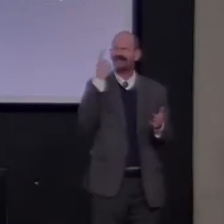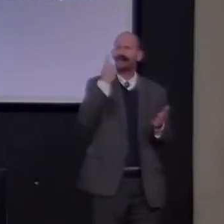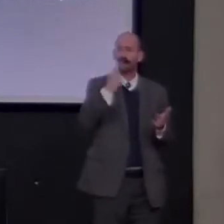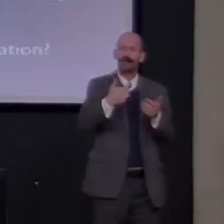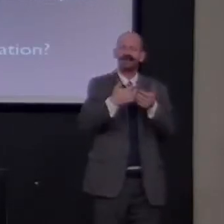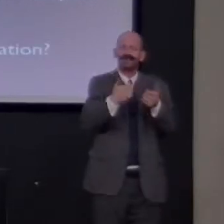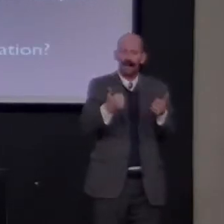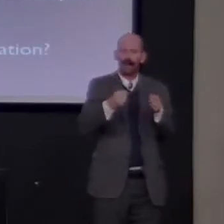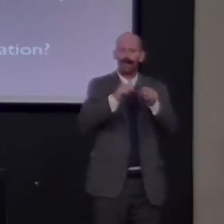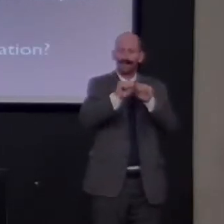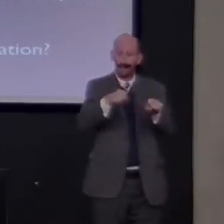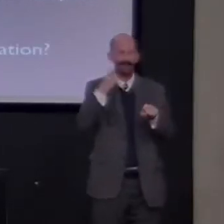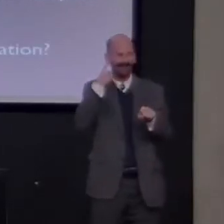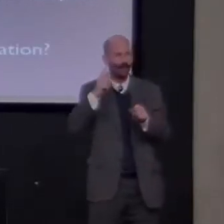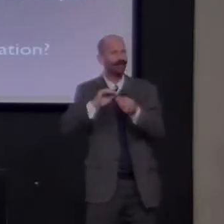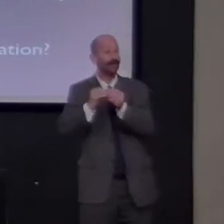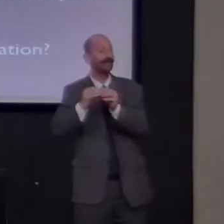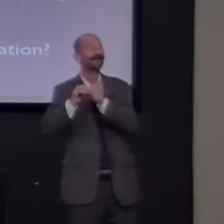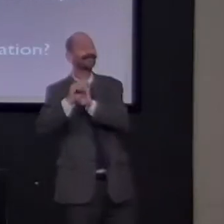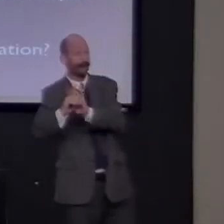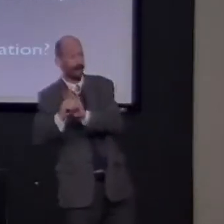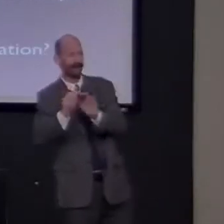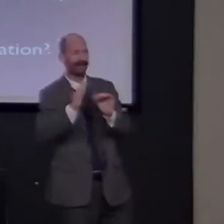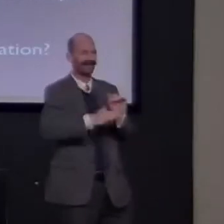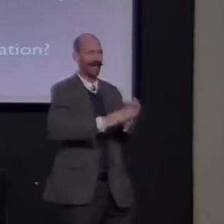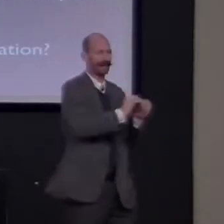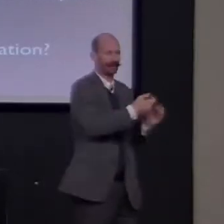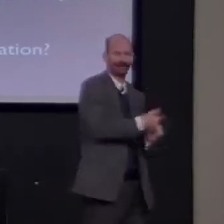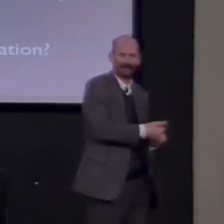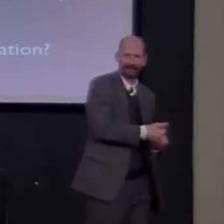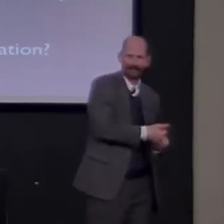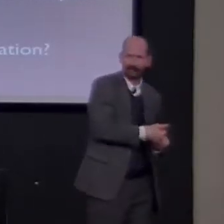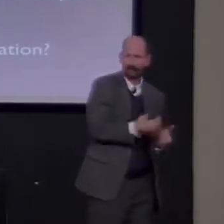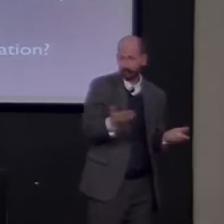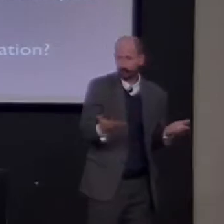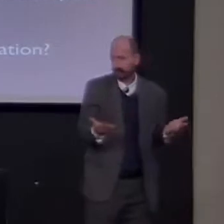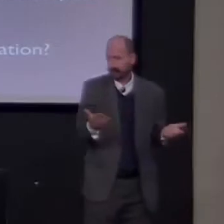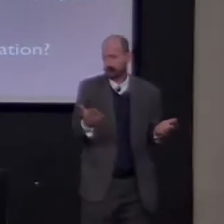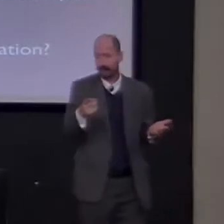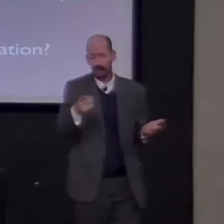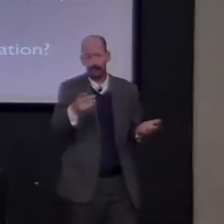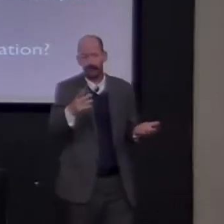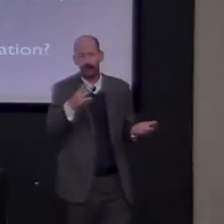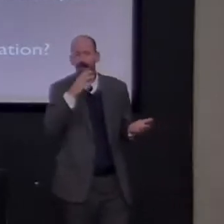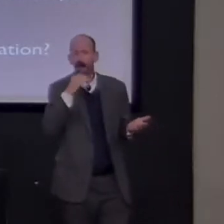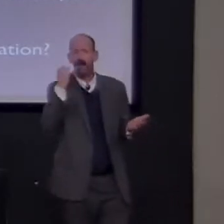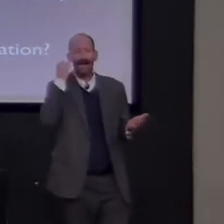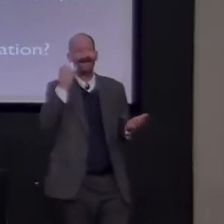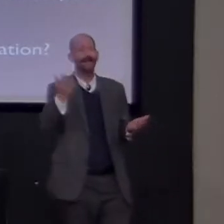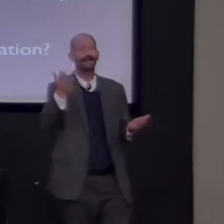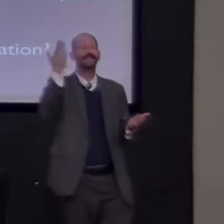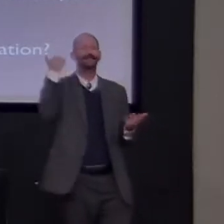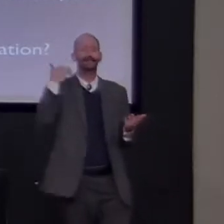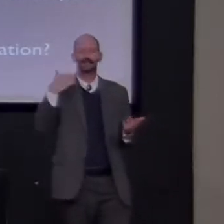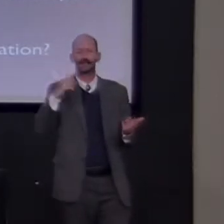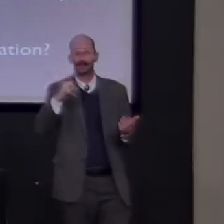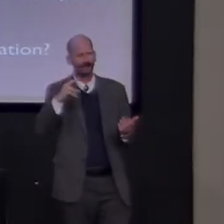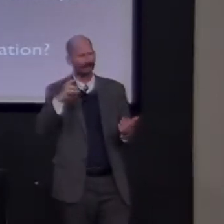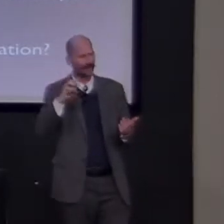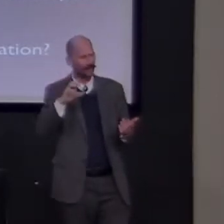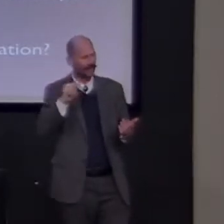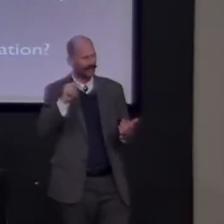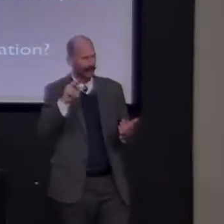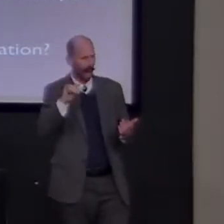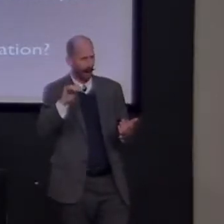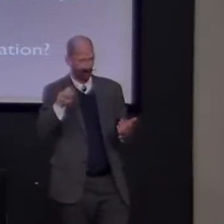symbols, or perhaps we need to return to the idea that was already articulated quite a while ago by Susan Carey, that